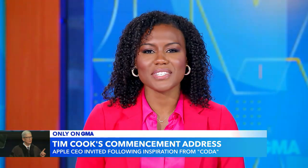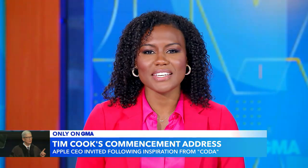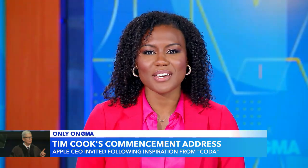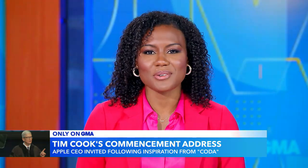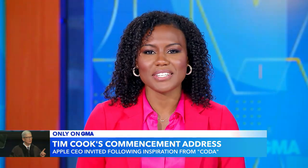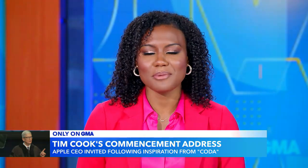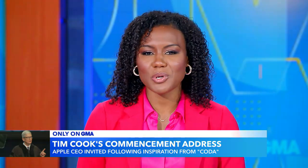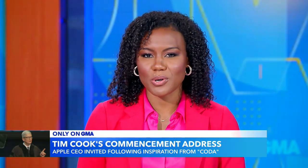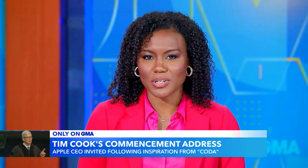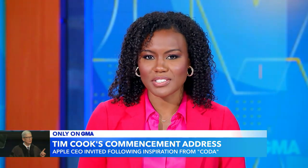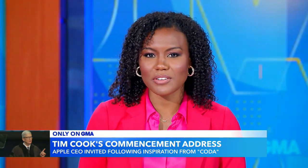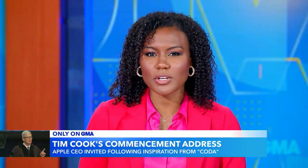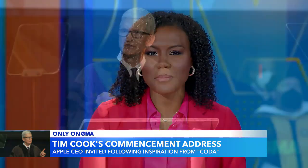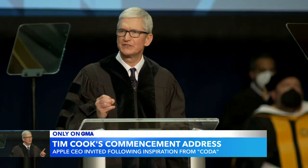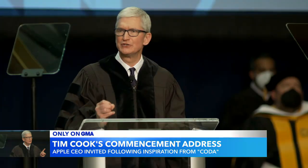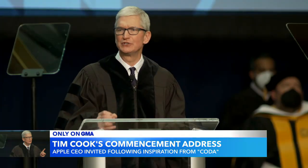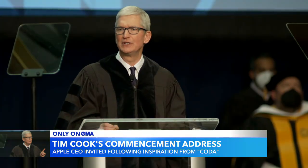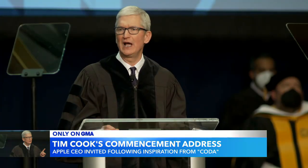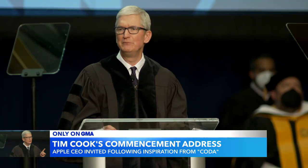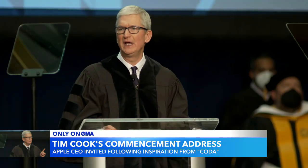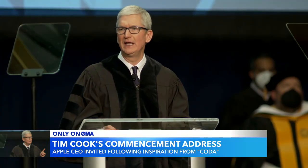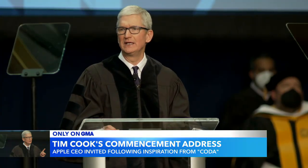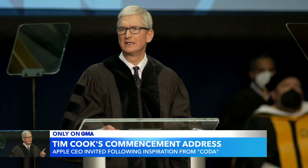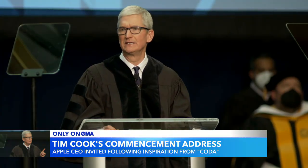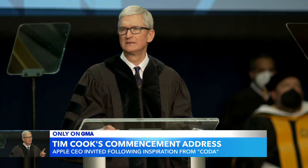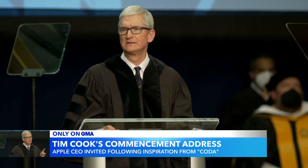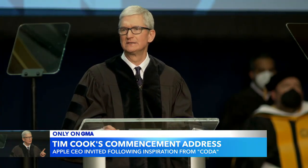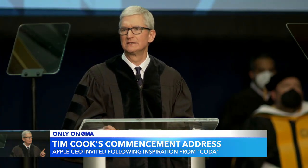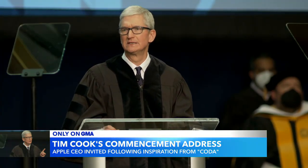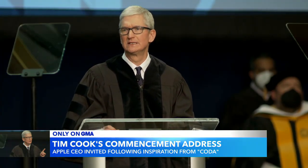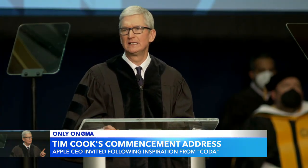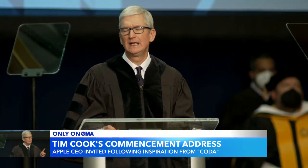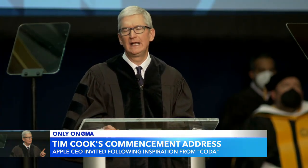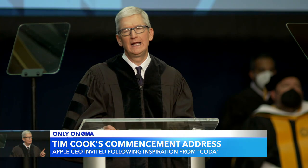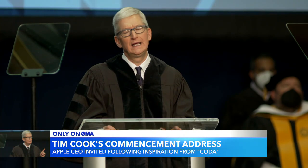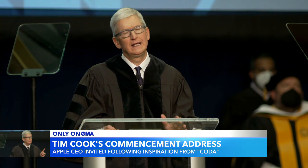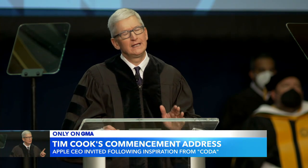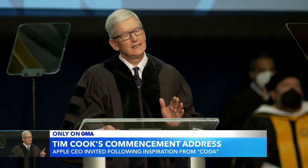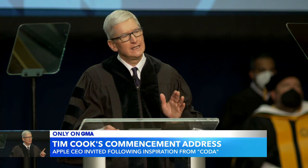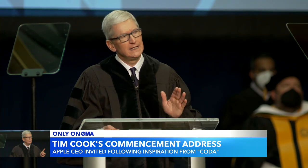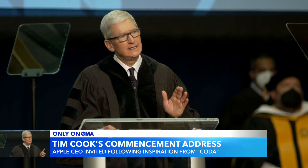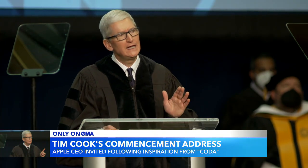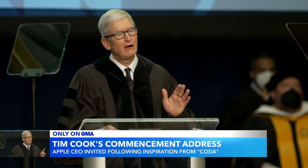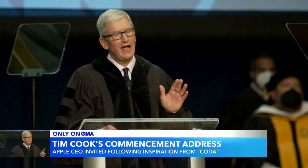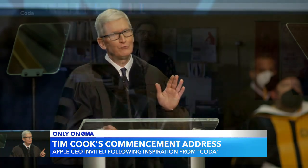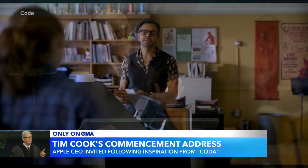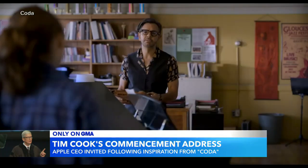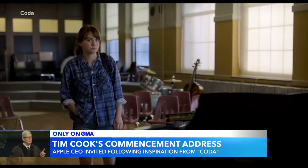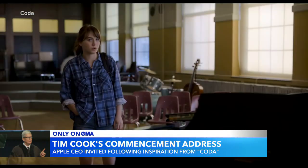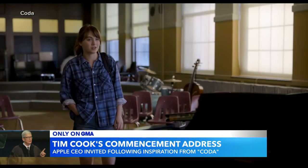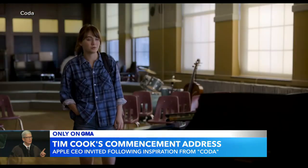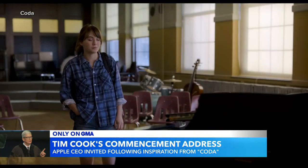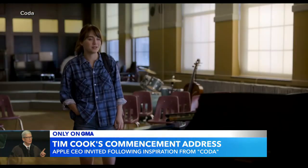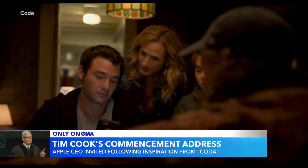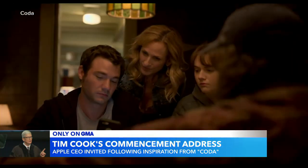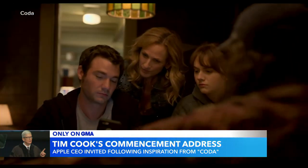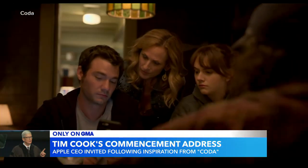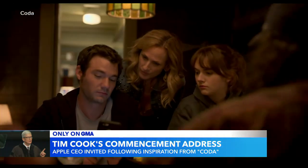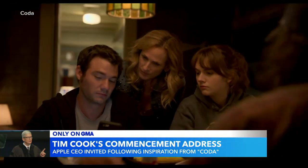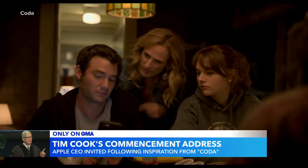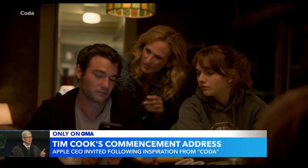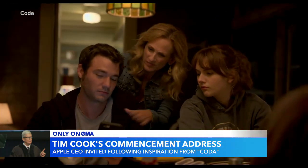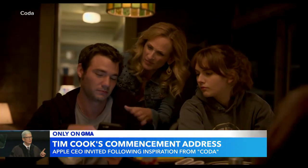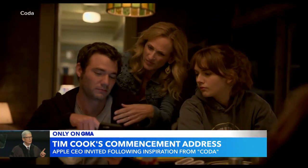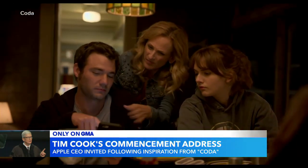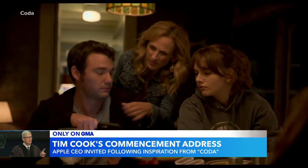Apple CEO Tim Cook delivering a message to the graduating class of Gallaudet University following the success of Apple TV's